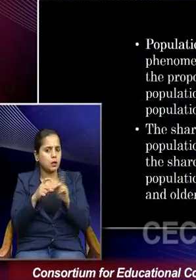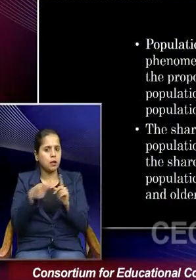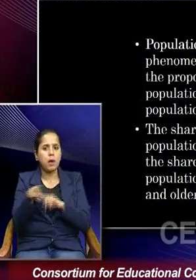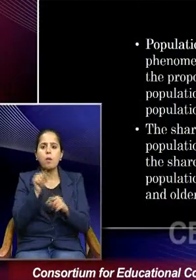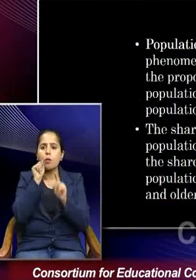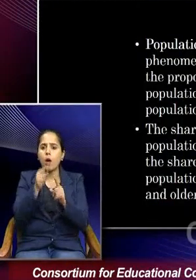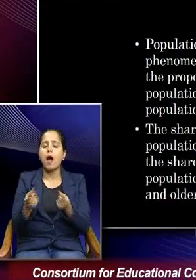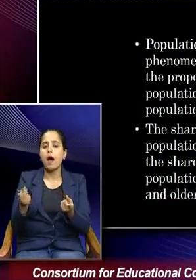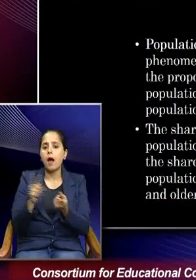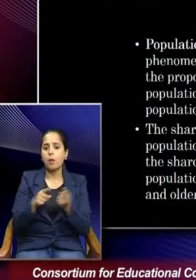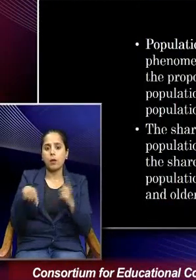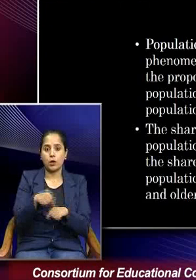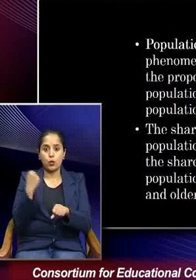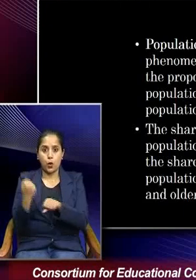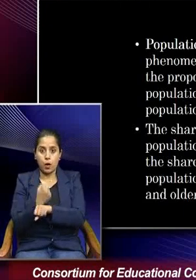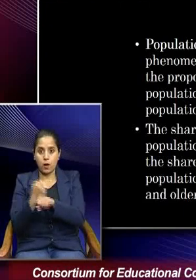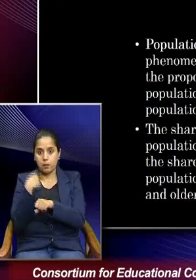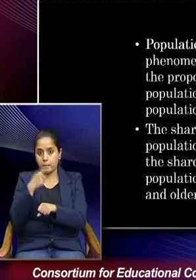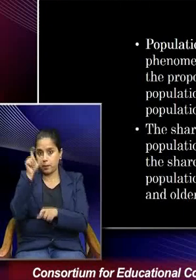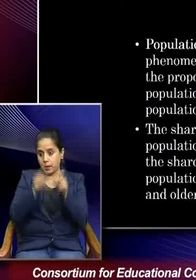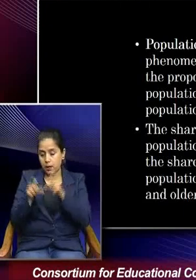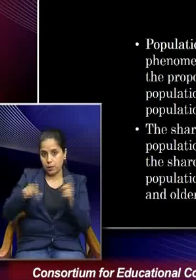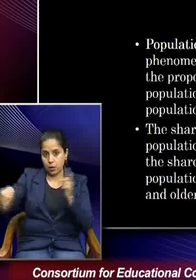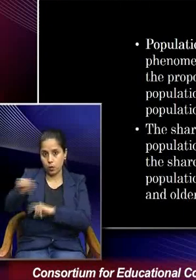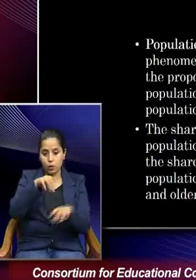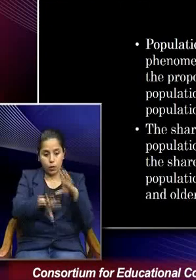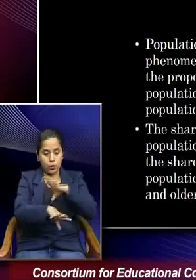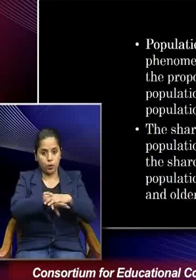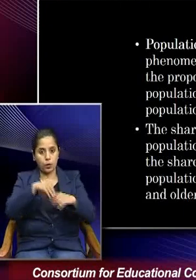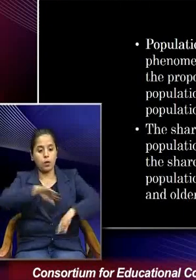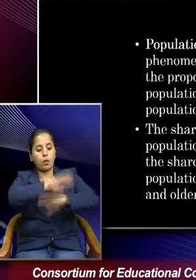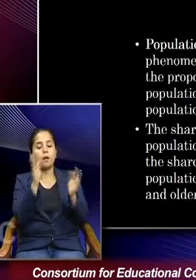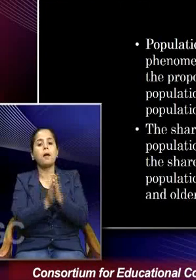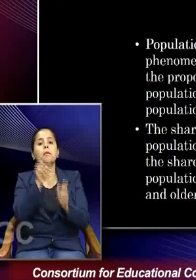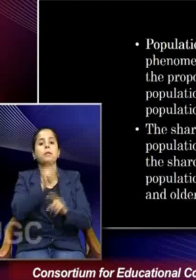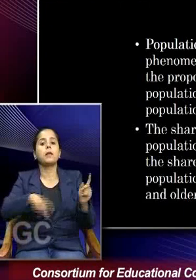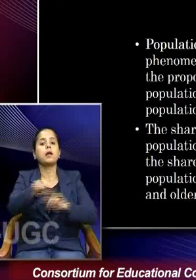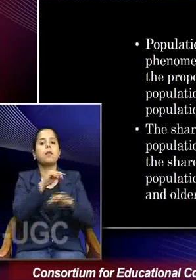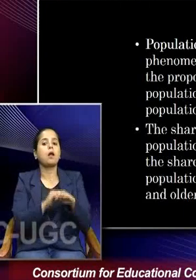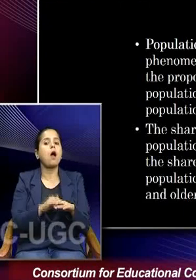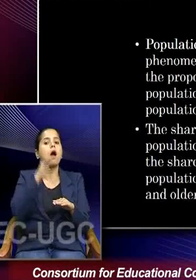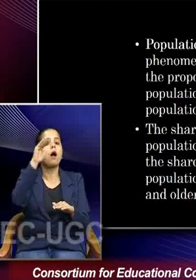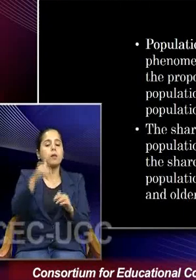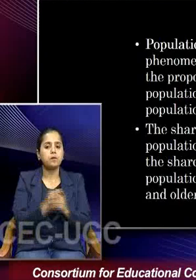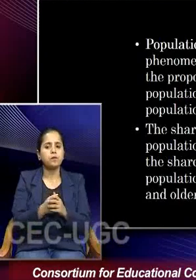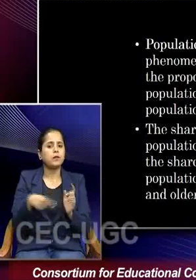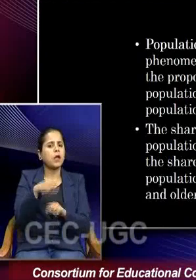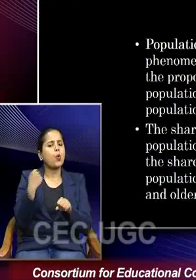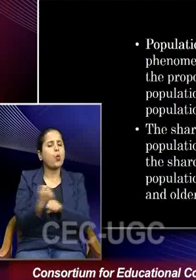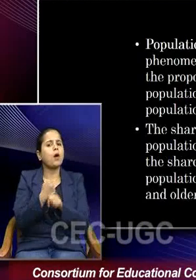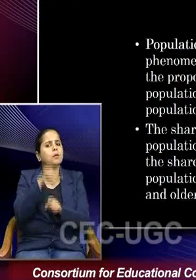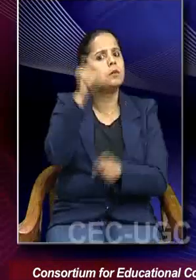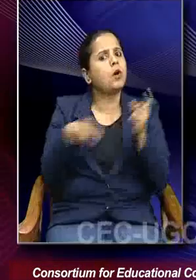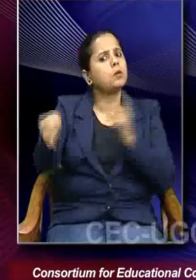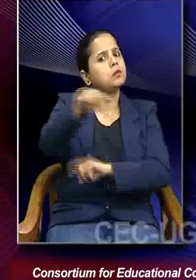when the proportion of working population out of the total population is high. Now, what is the working population?